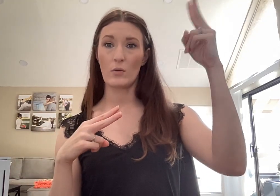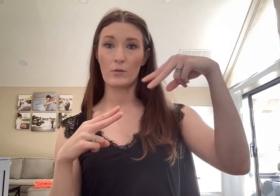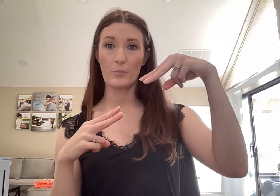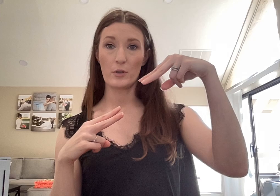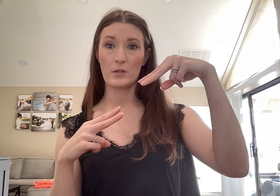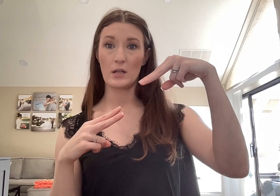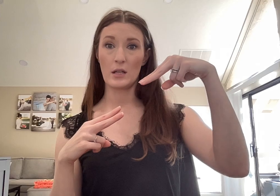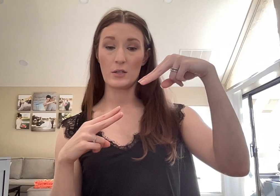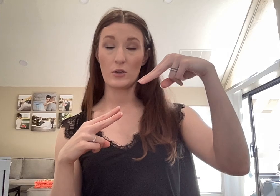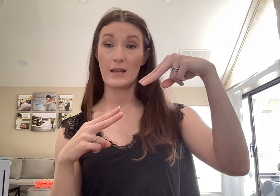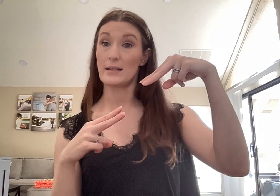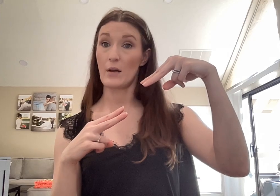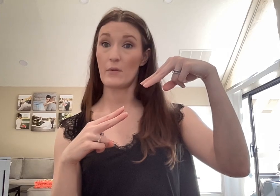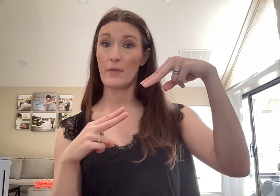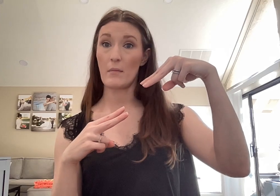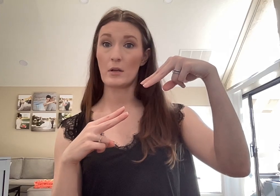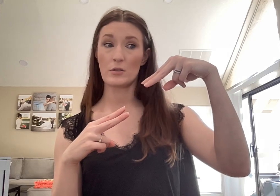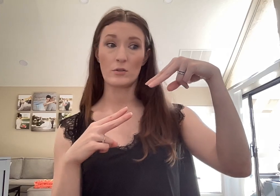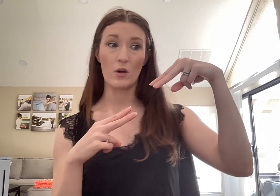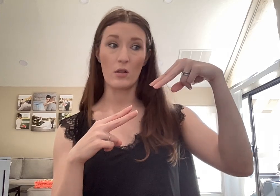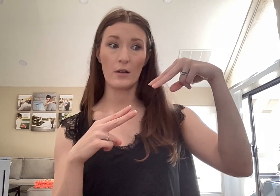older person is looking down on them because they're taller.